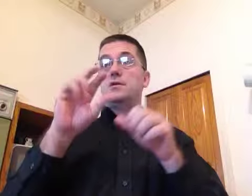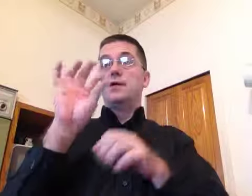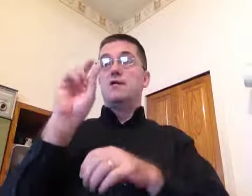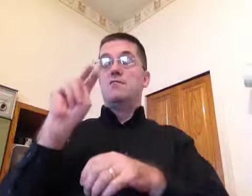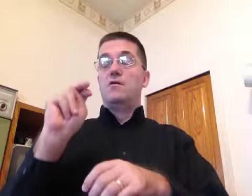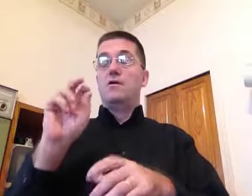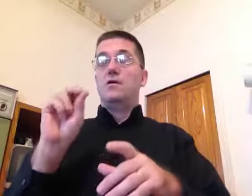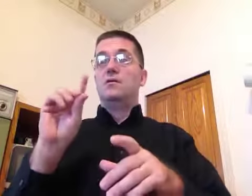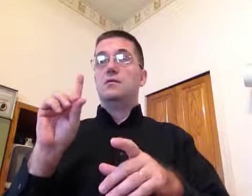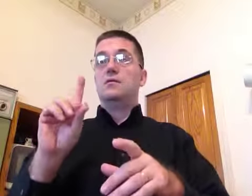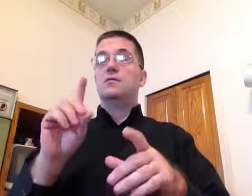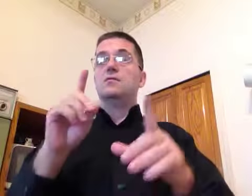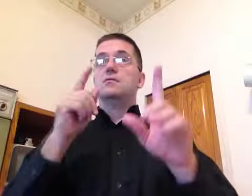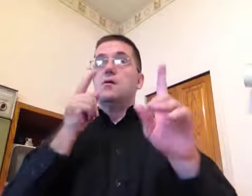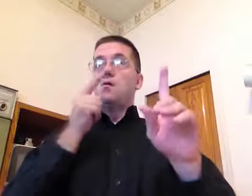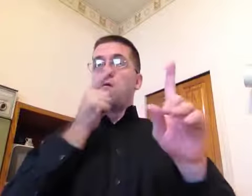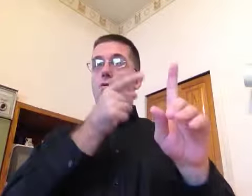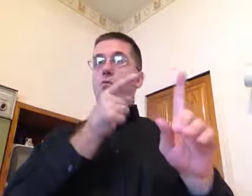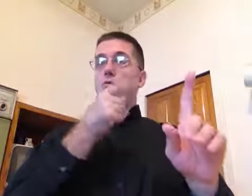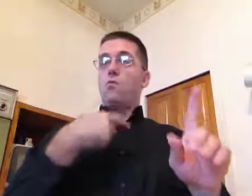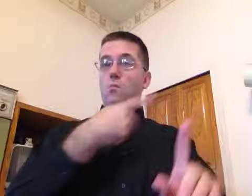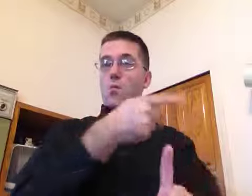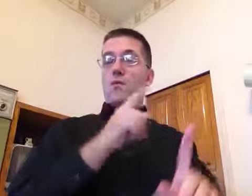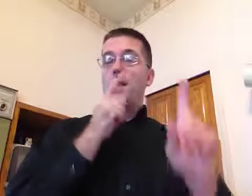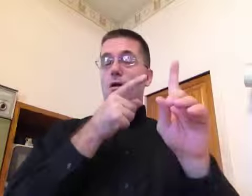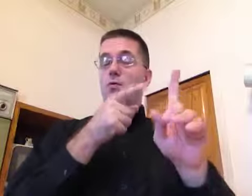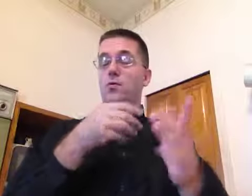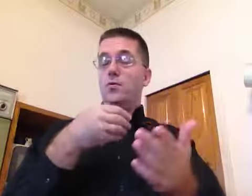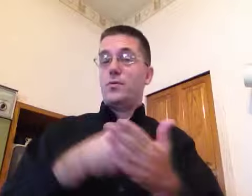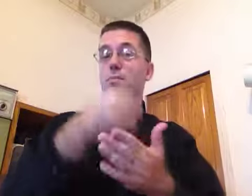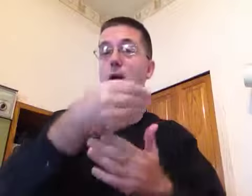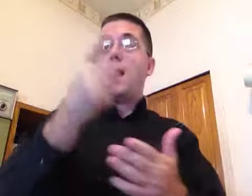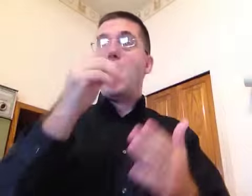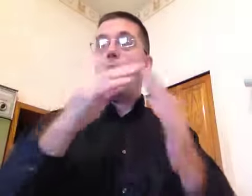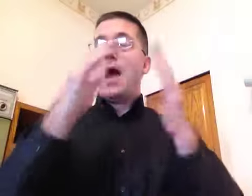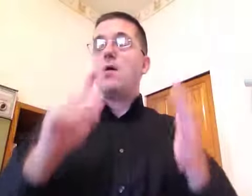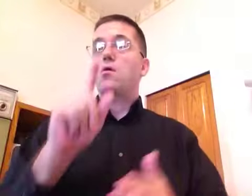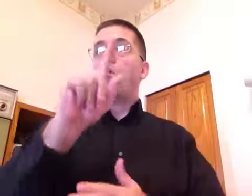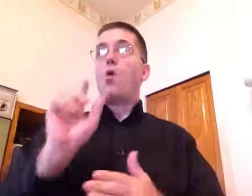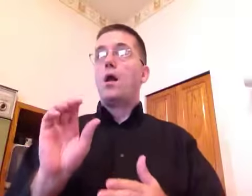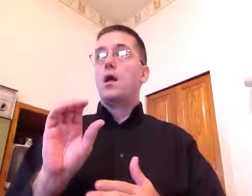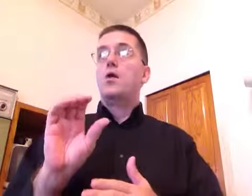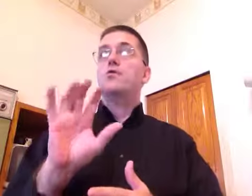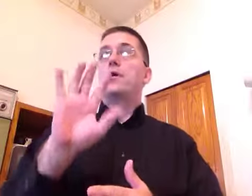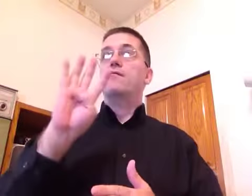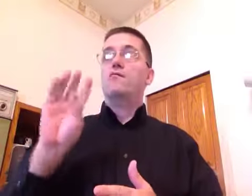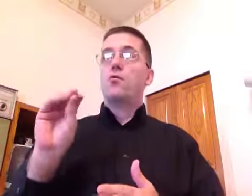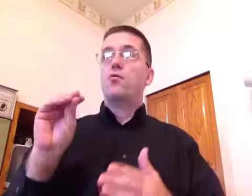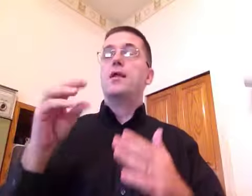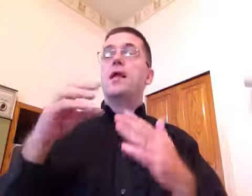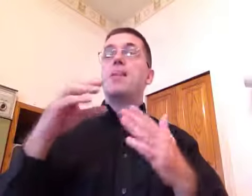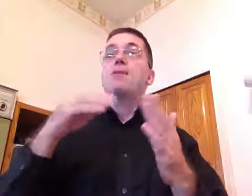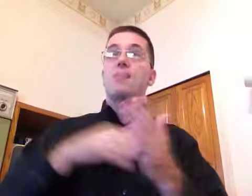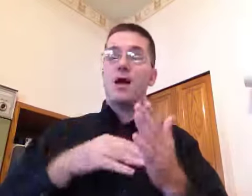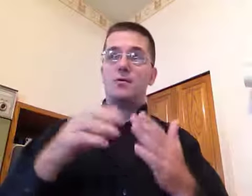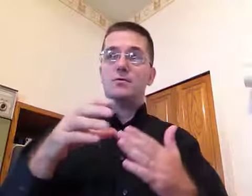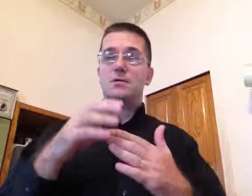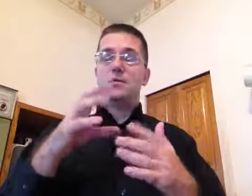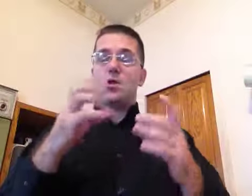reach $140,000 to buy a home, flat out cash. Well, she's a little bit getting antsy. We